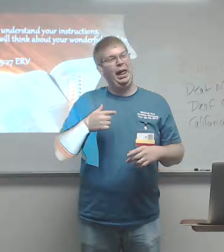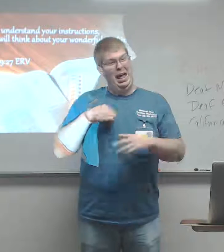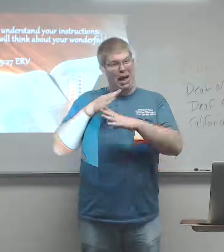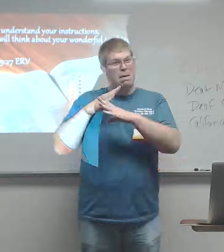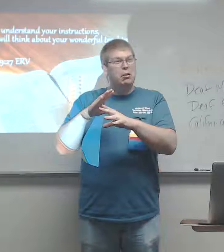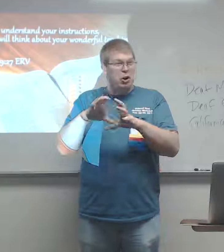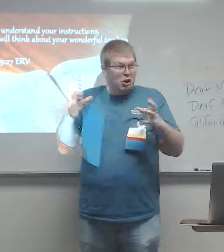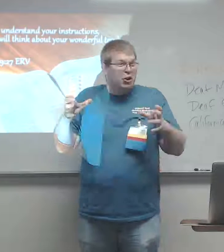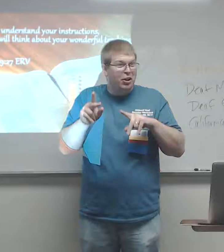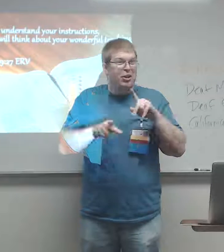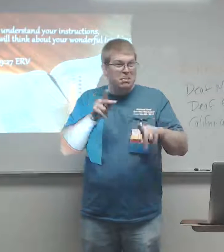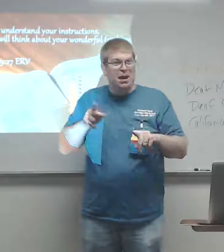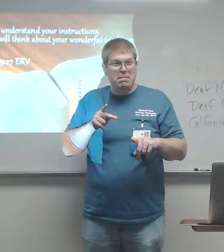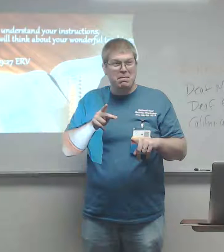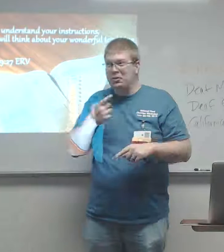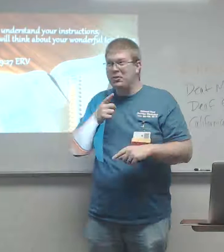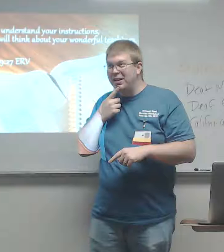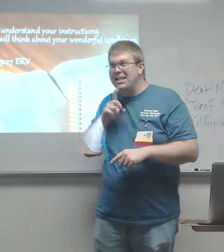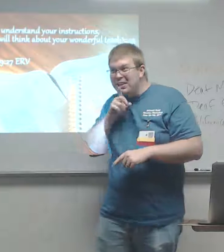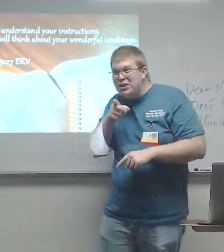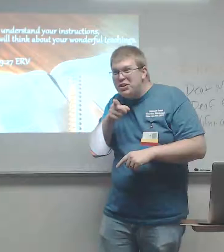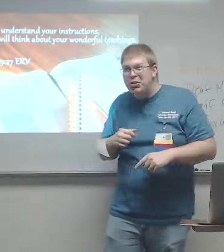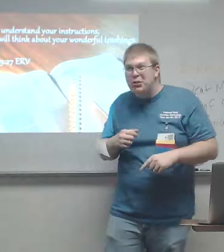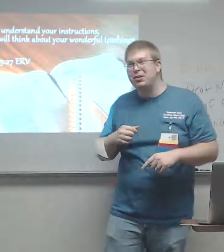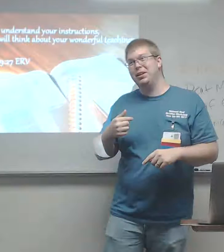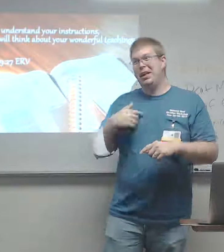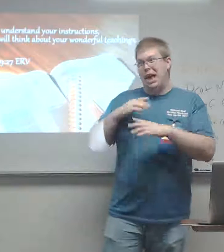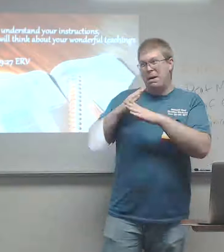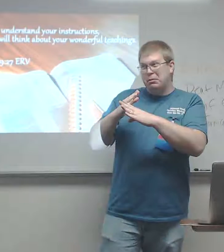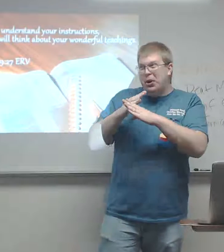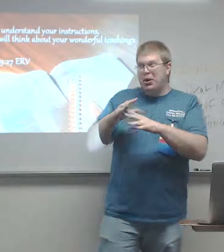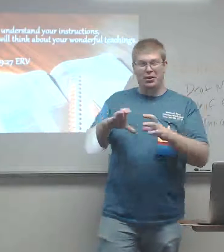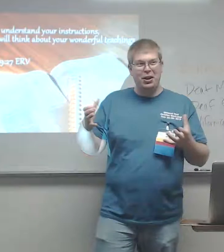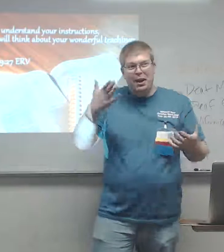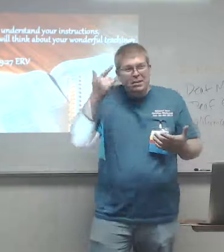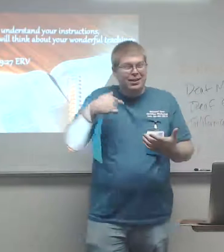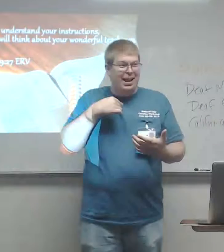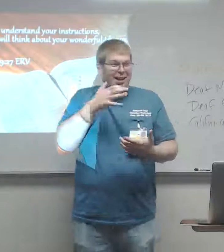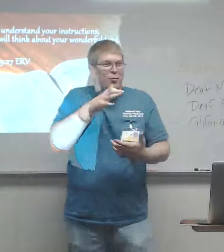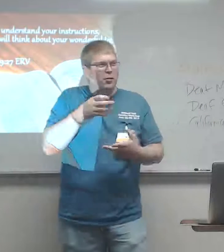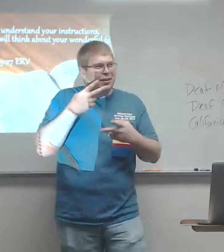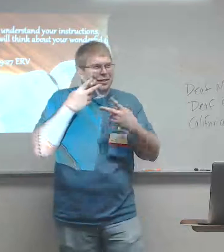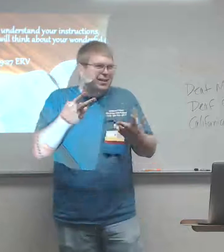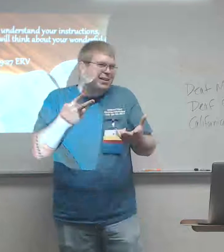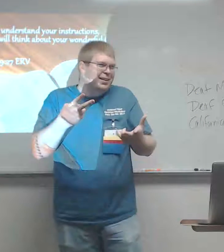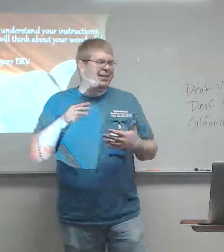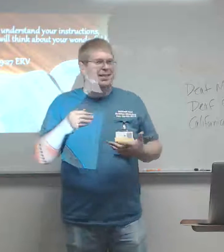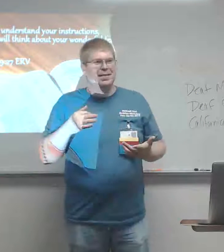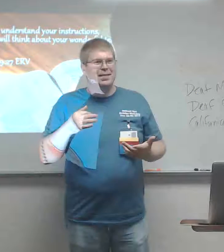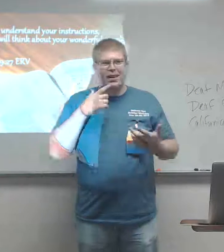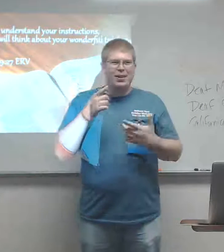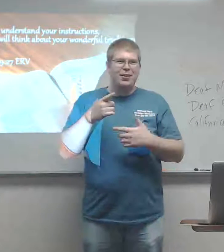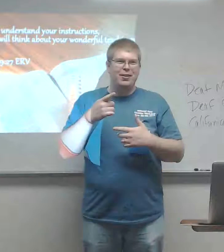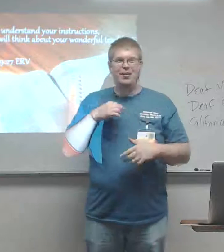I block a lot of people for the truth. I block a lot because I don't want to see,